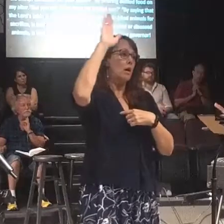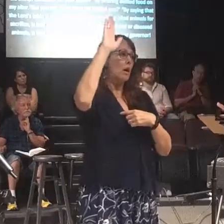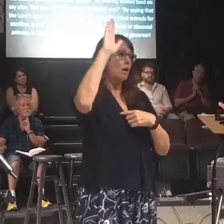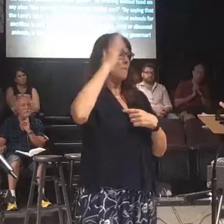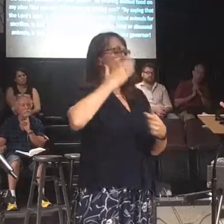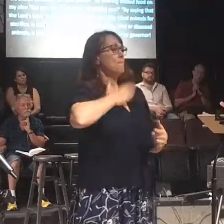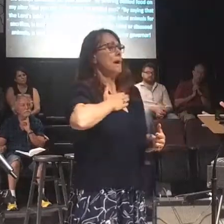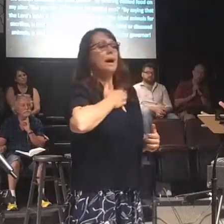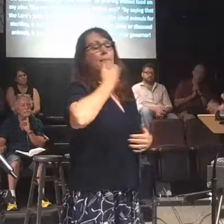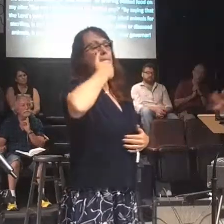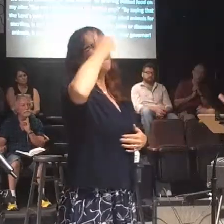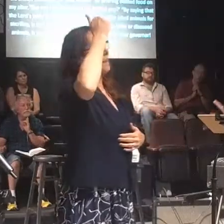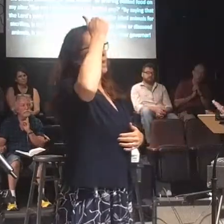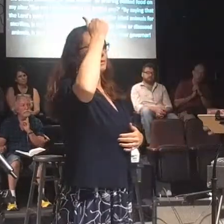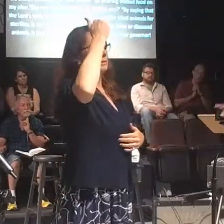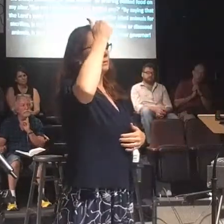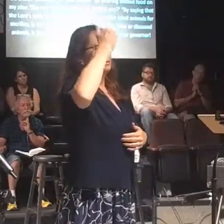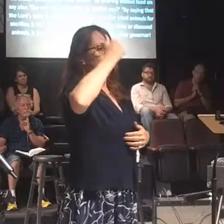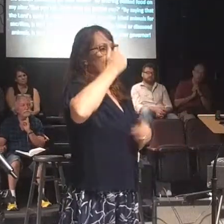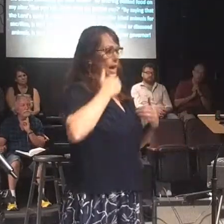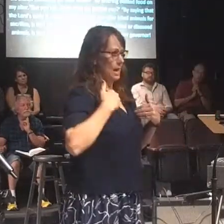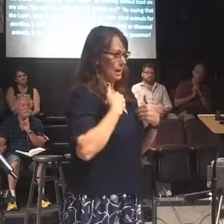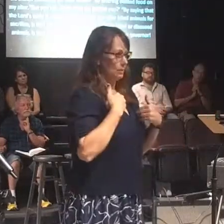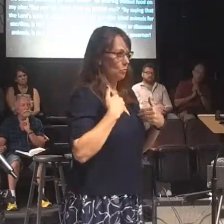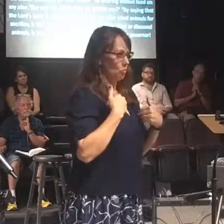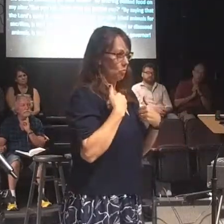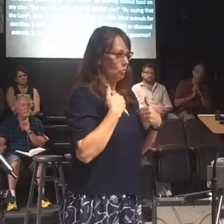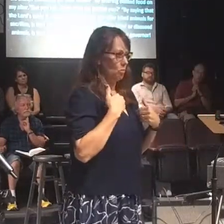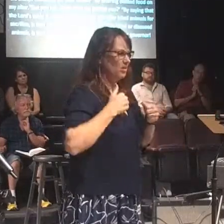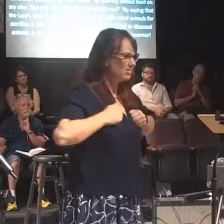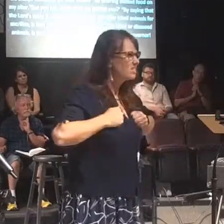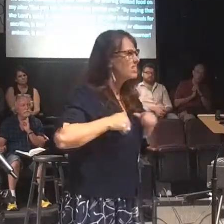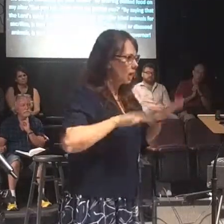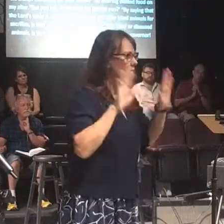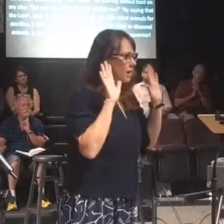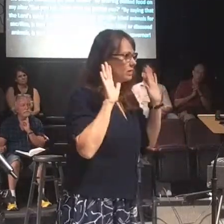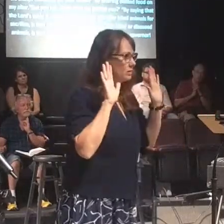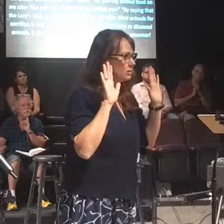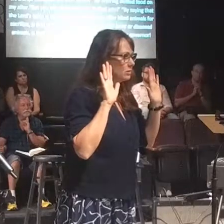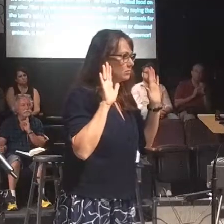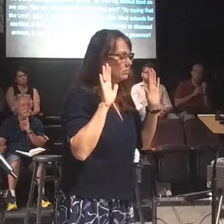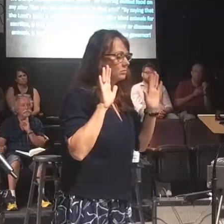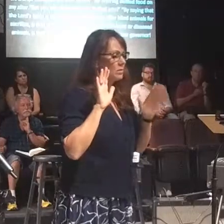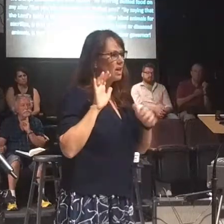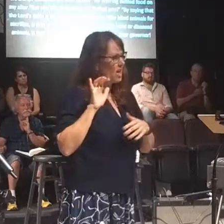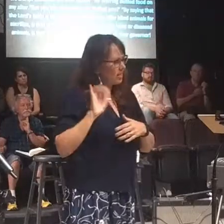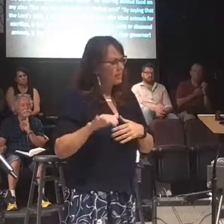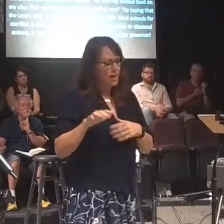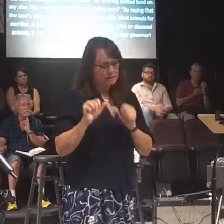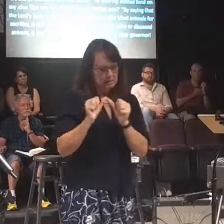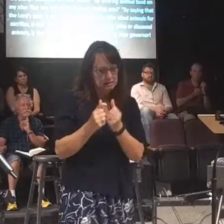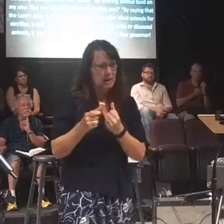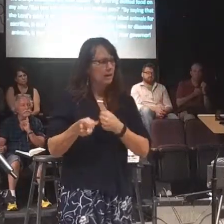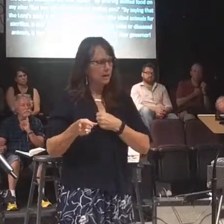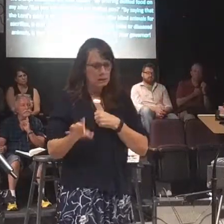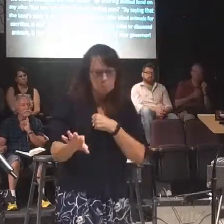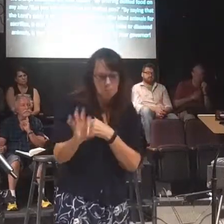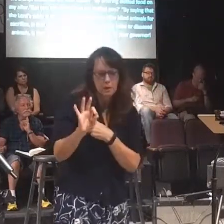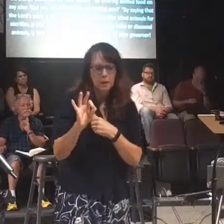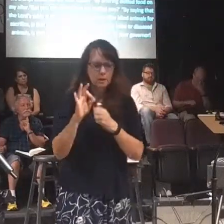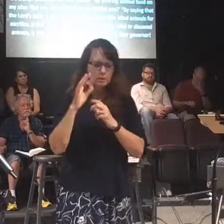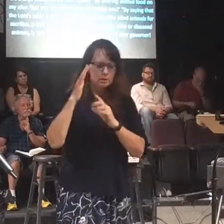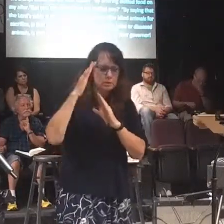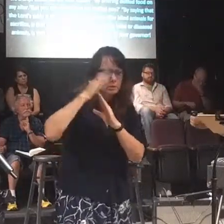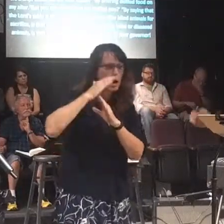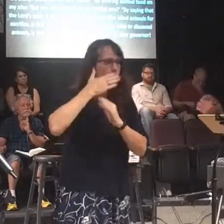have. The best you have. And it's an agrarian society, so you would bring an animal, and the animal needs to be perfect, your best animal, your first